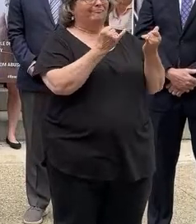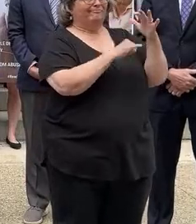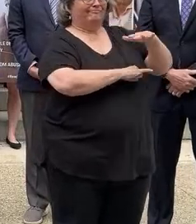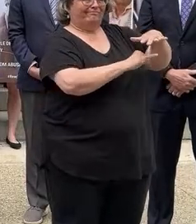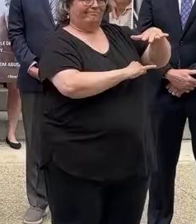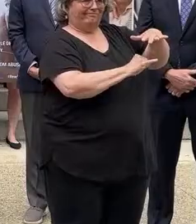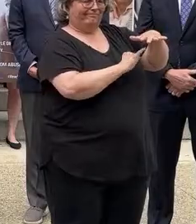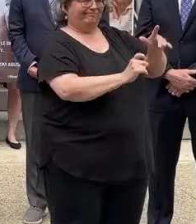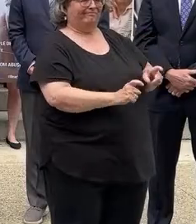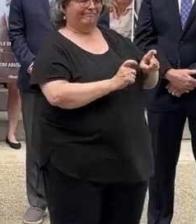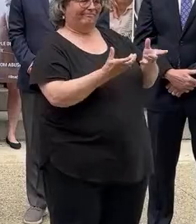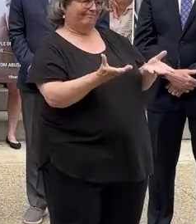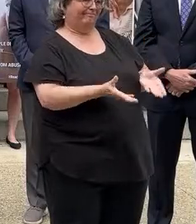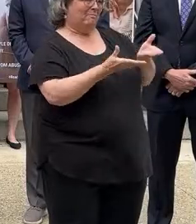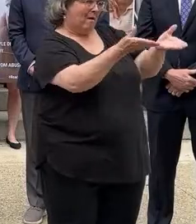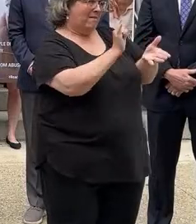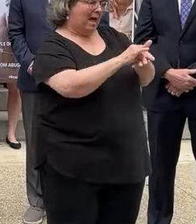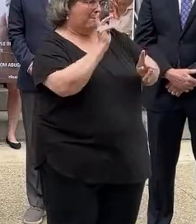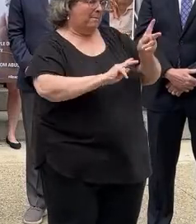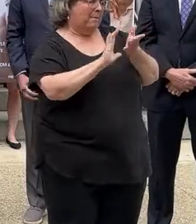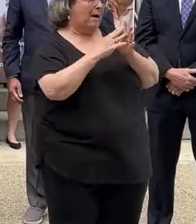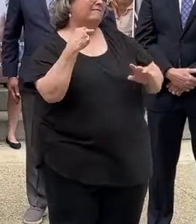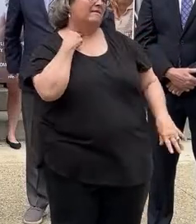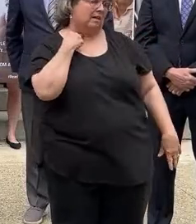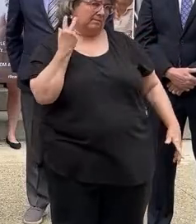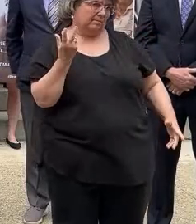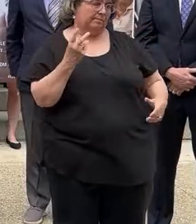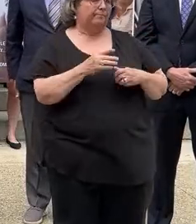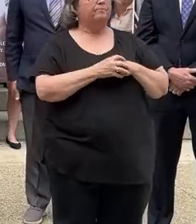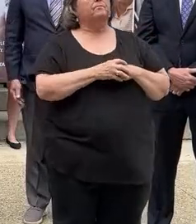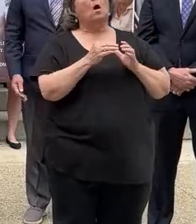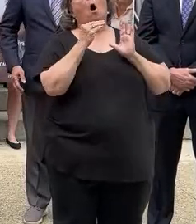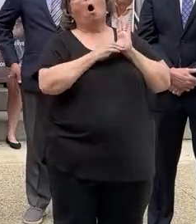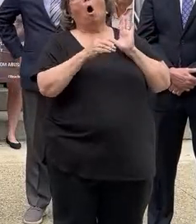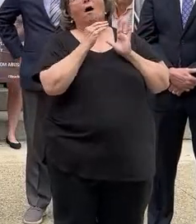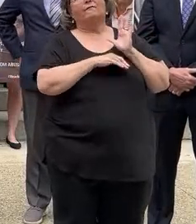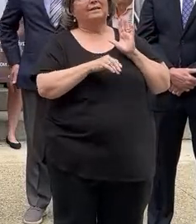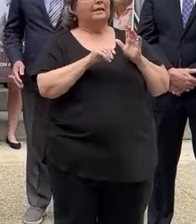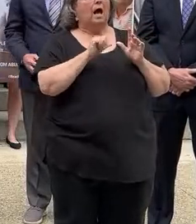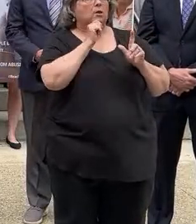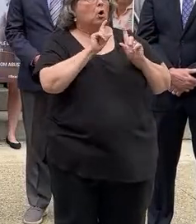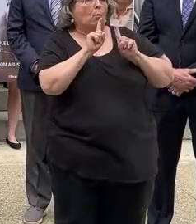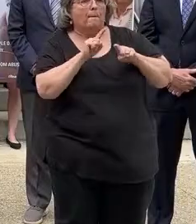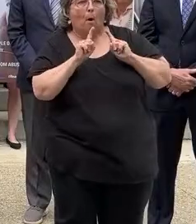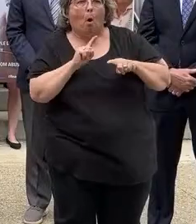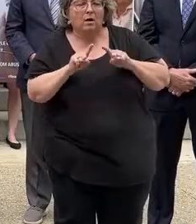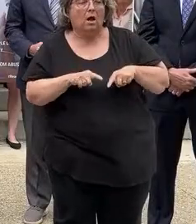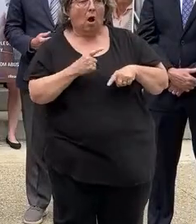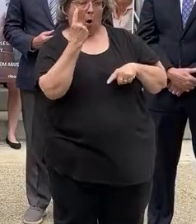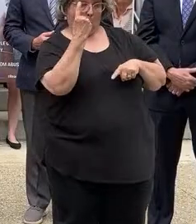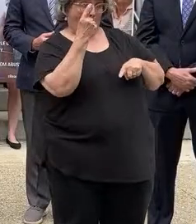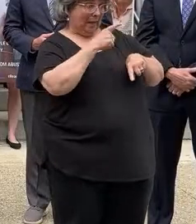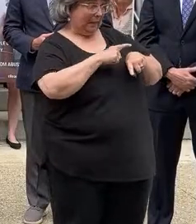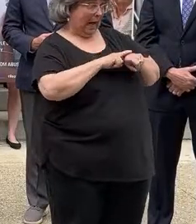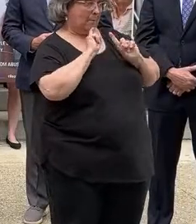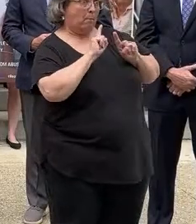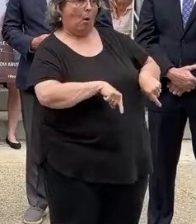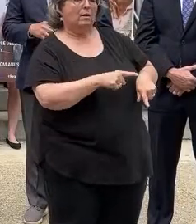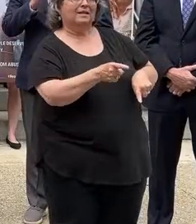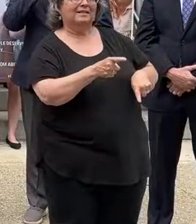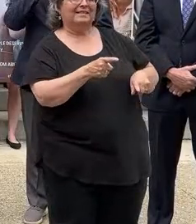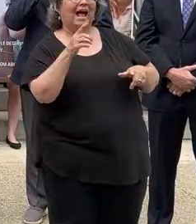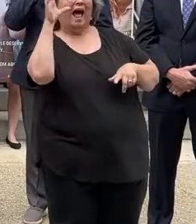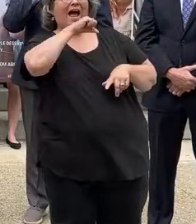significantly contributes to somebody becoming victimized. It's often underreported, and for every time one case is reported,